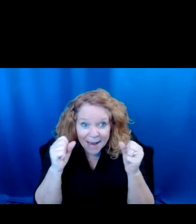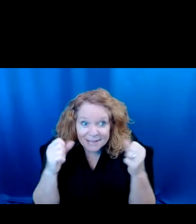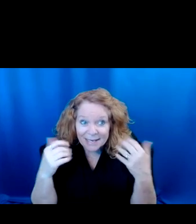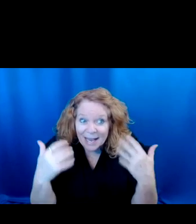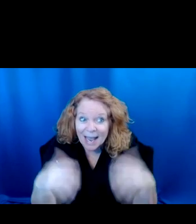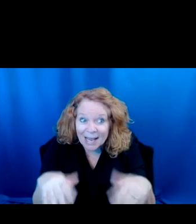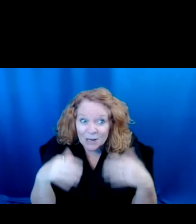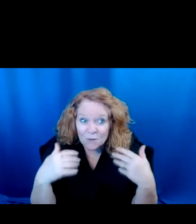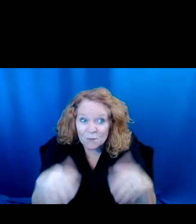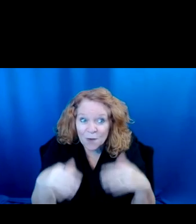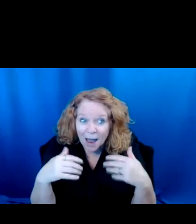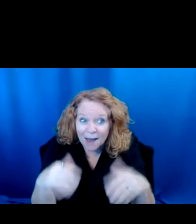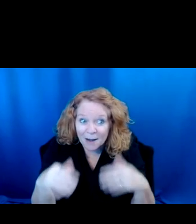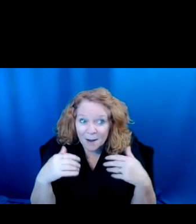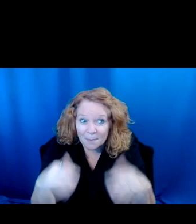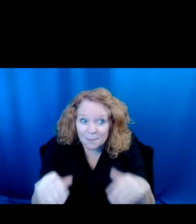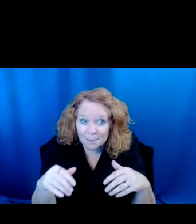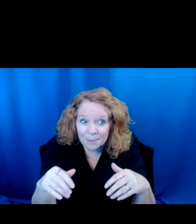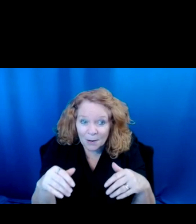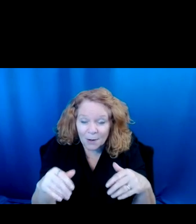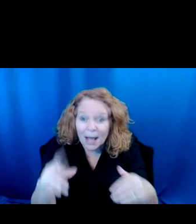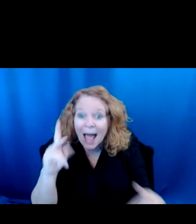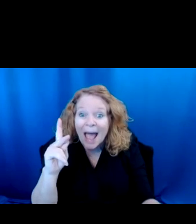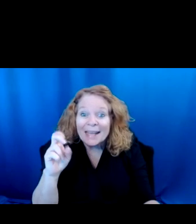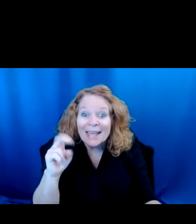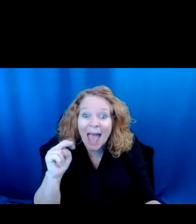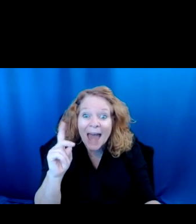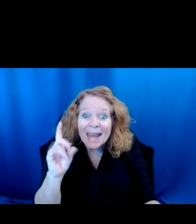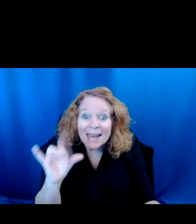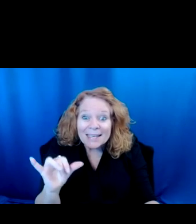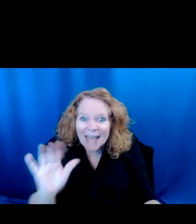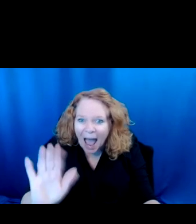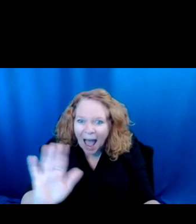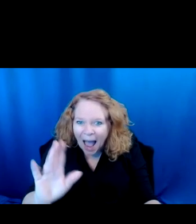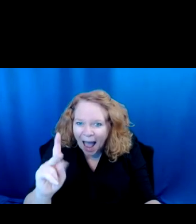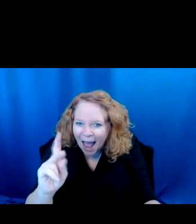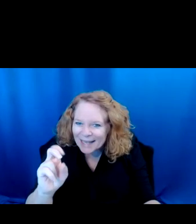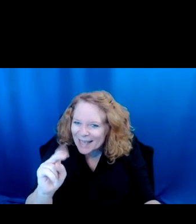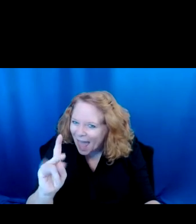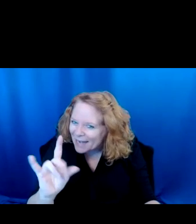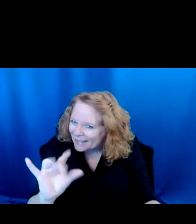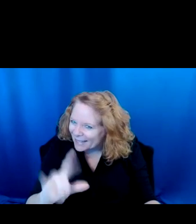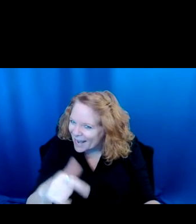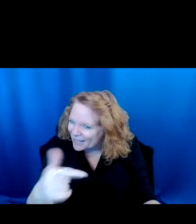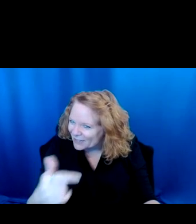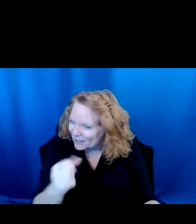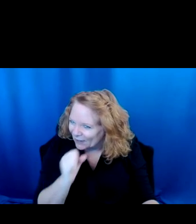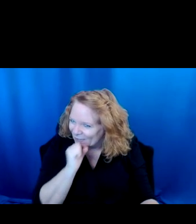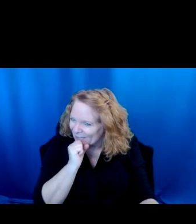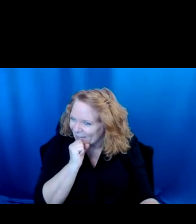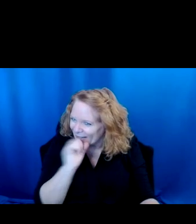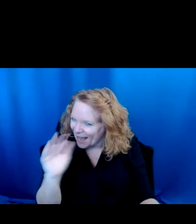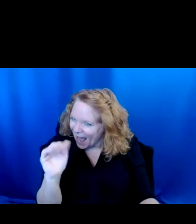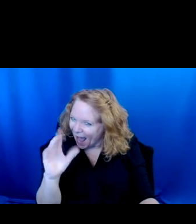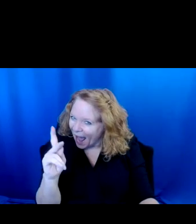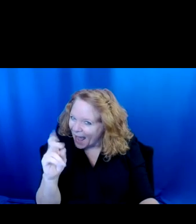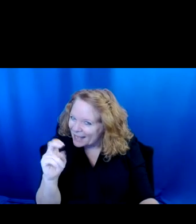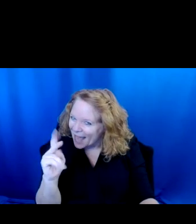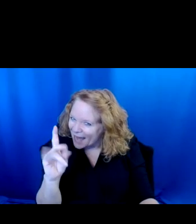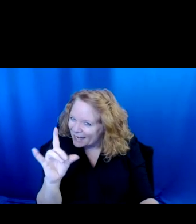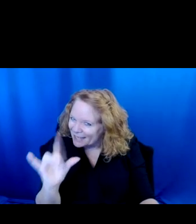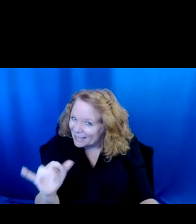incredible Kennedy. Hi, Kennedy. It's your turn. Hi, Kennedy. Here we go,